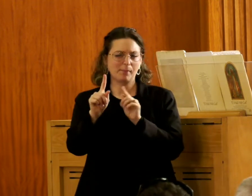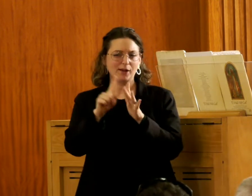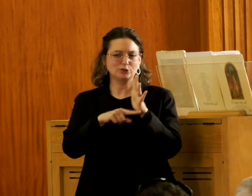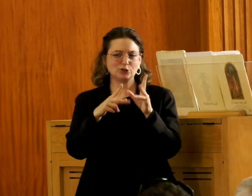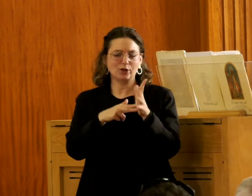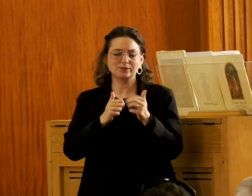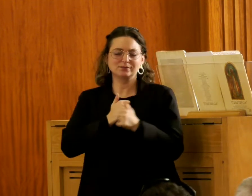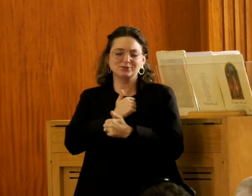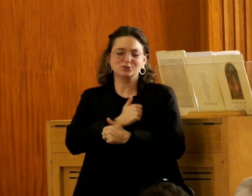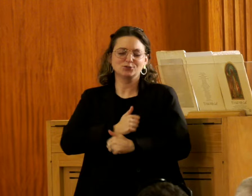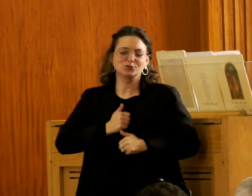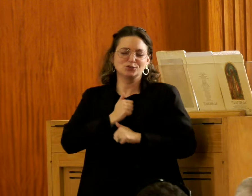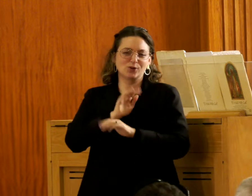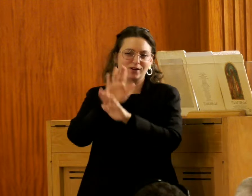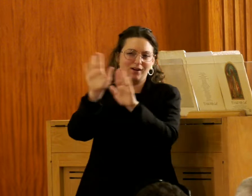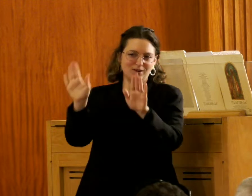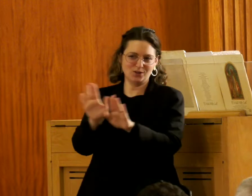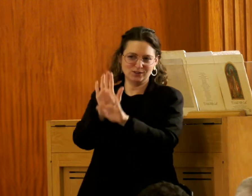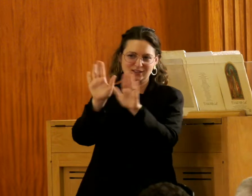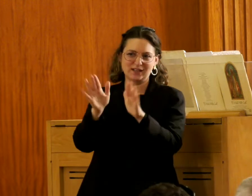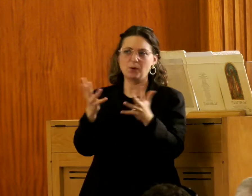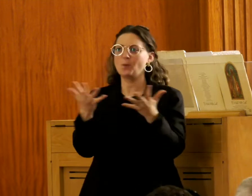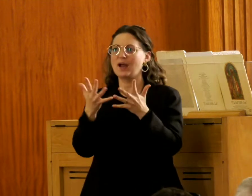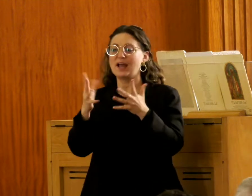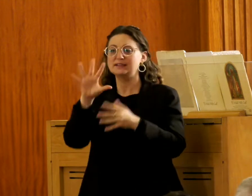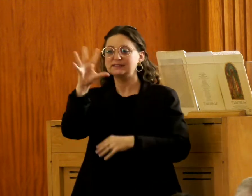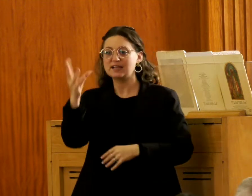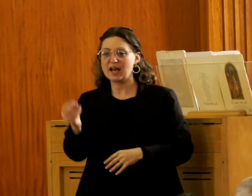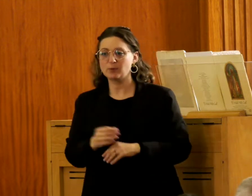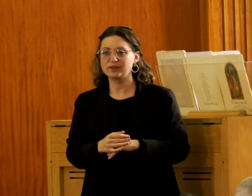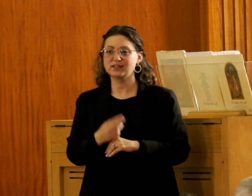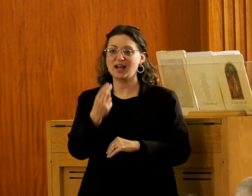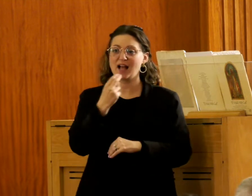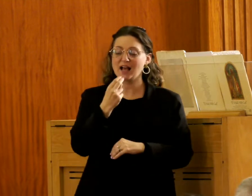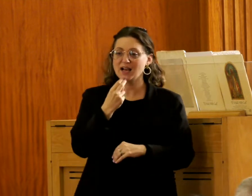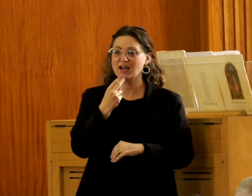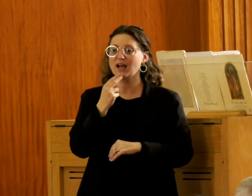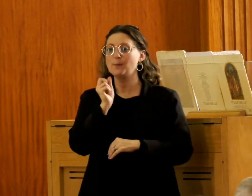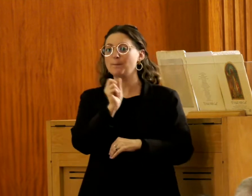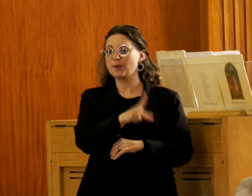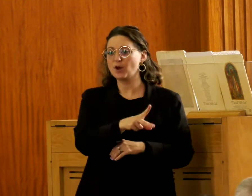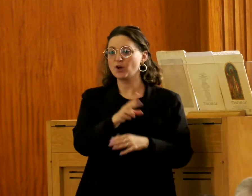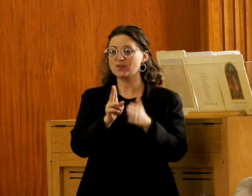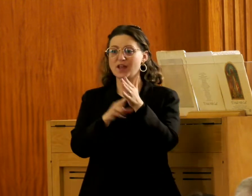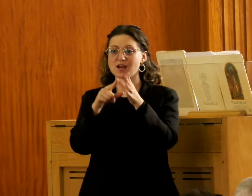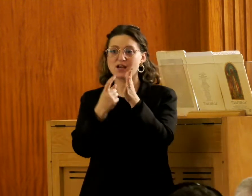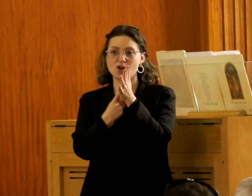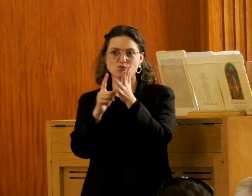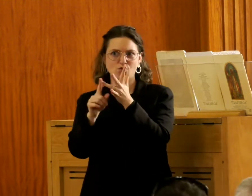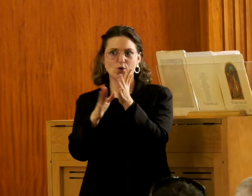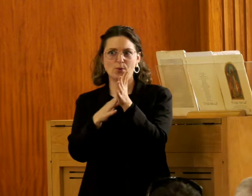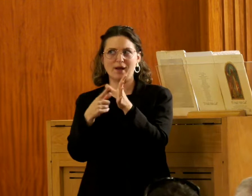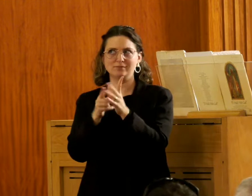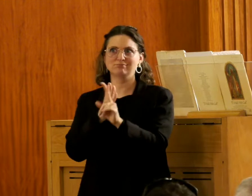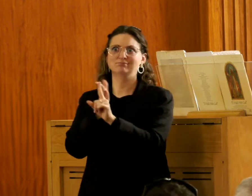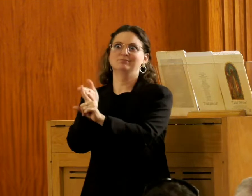any opportunity to get away and enjoyed trips to Darwin, Adelaide, Perth, Narooma